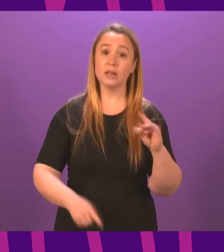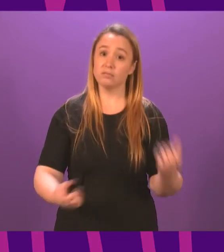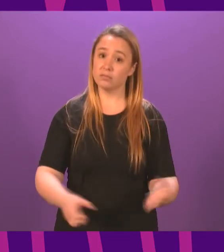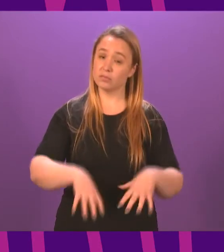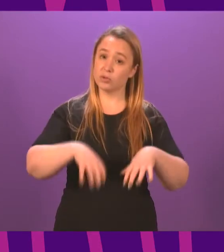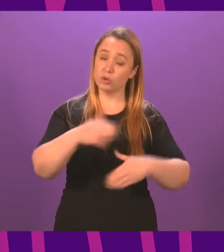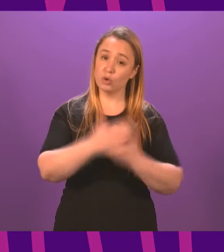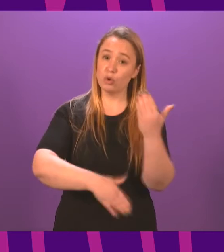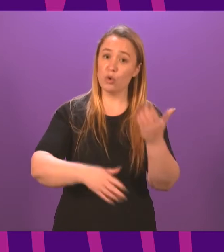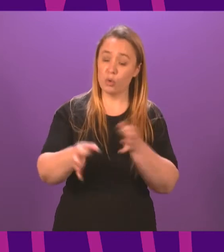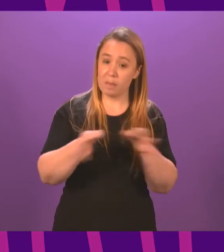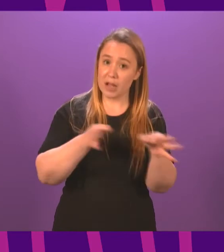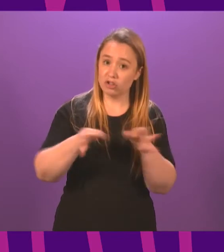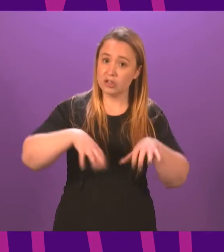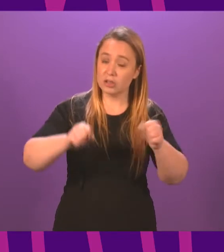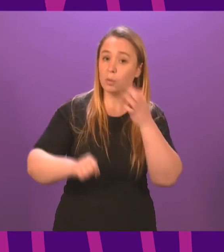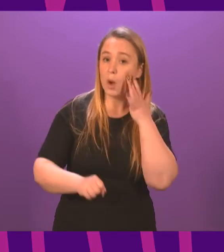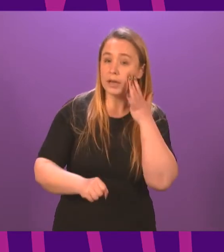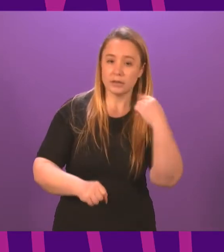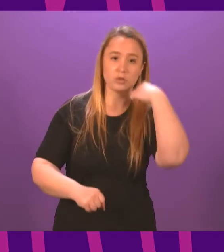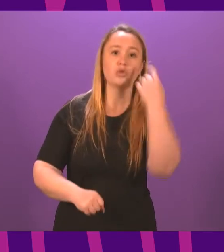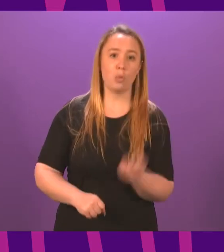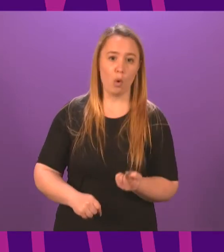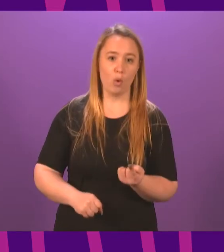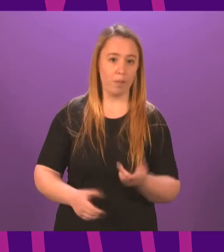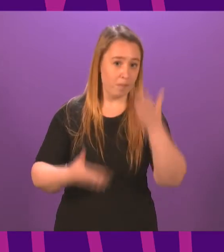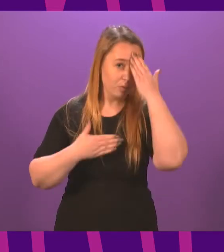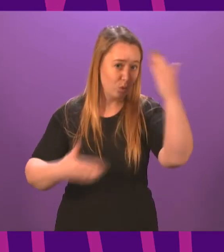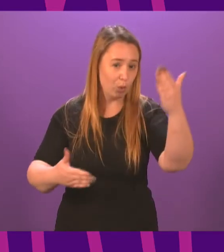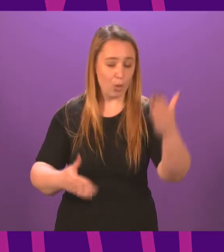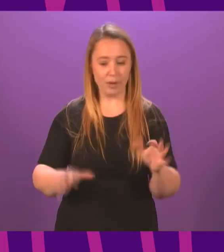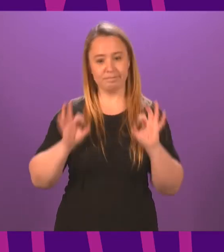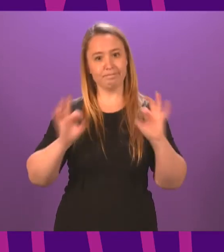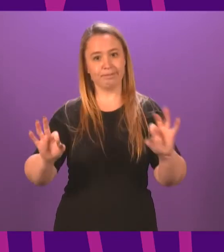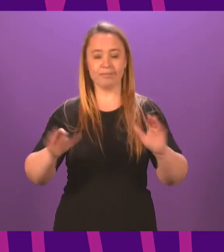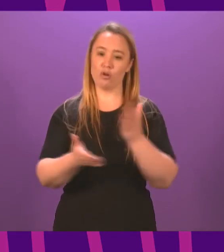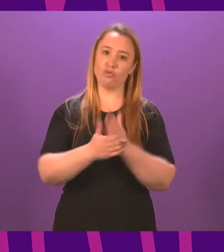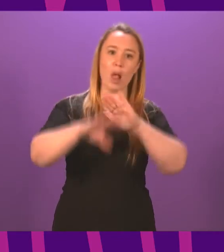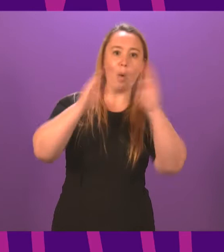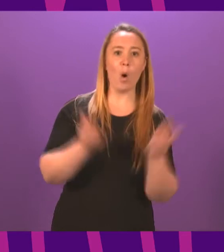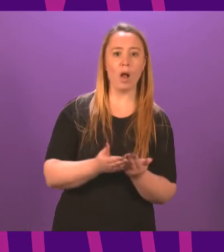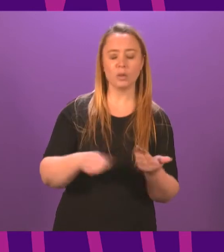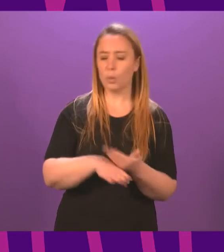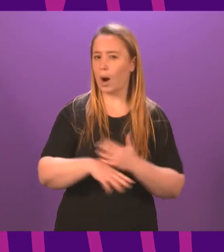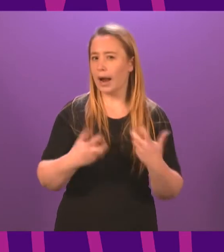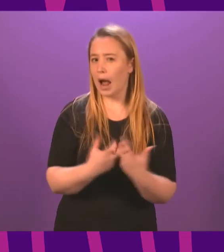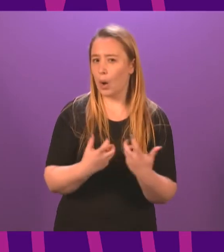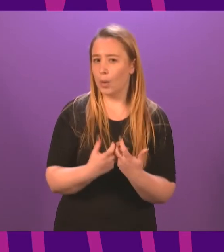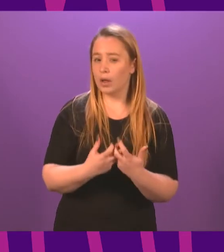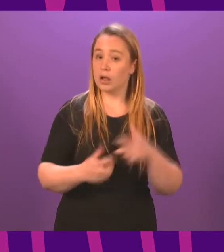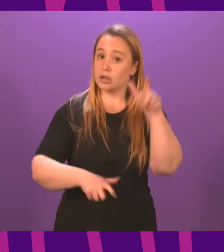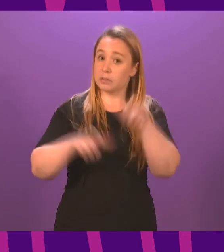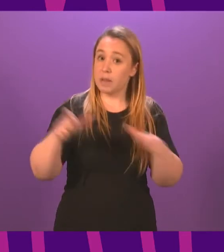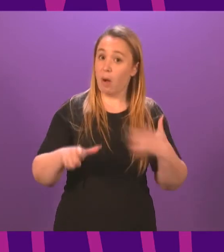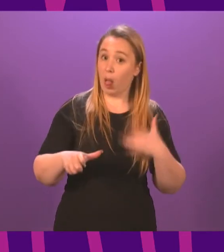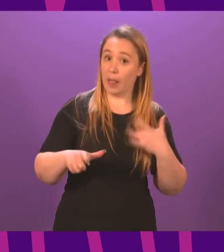tomorrow. But there remains a wide degree of uncertainty as to how these will work in practice. People who live and work in communities which are either on or close